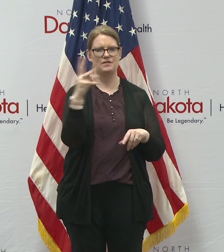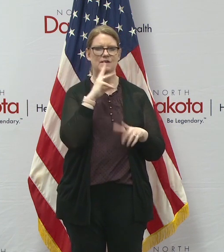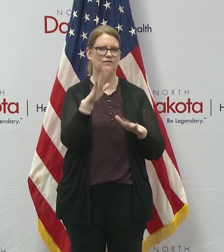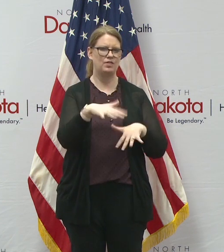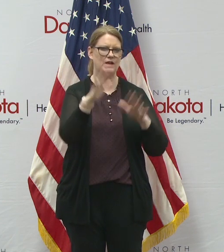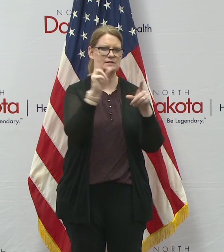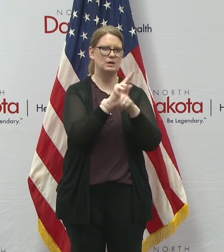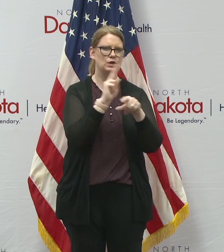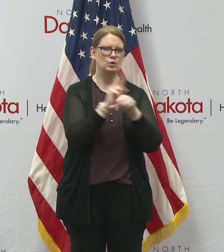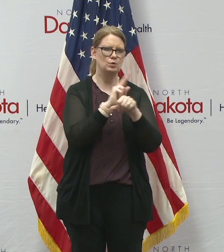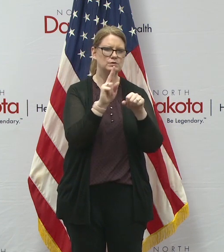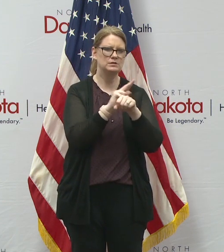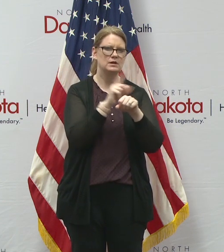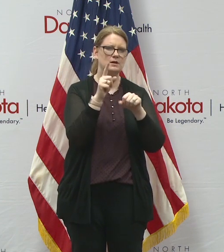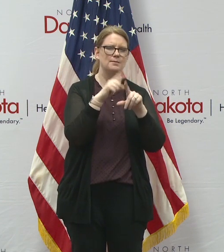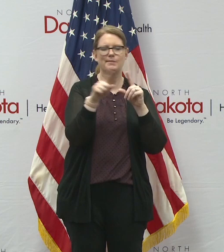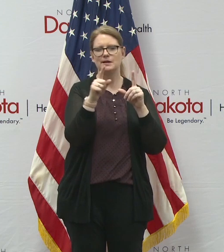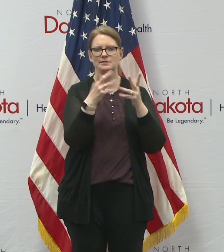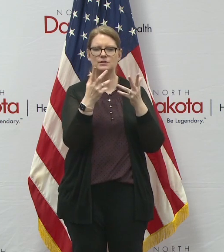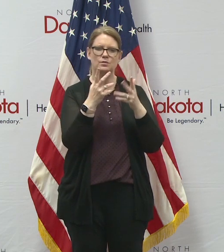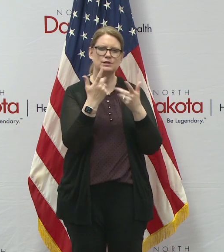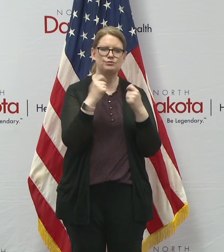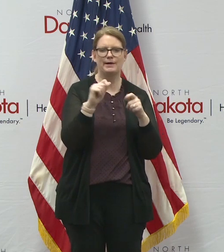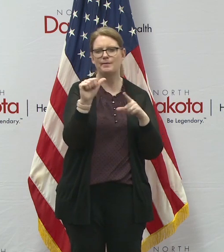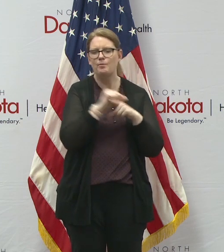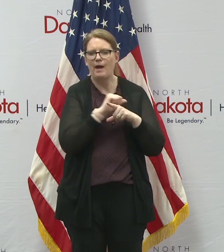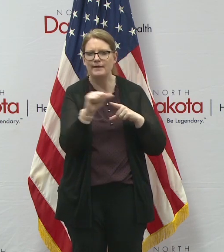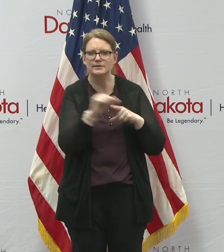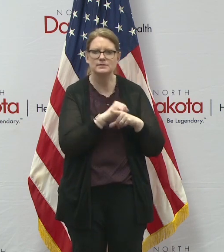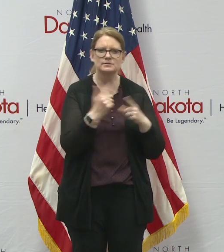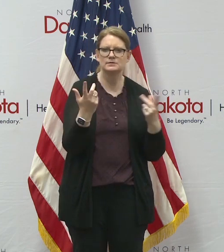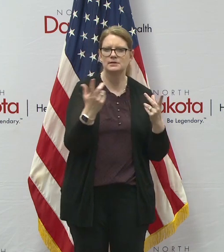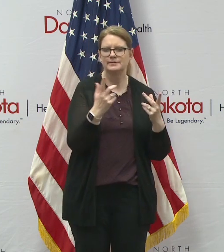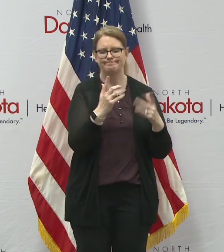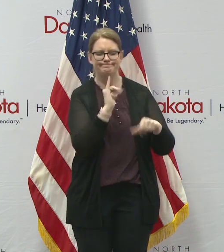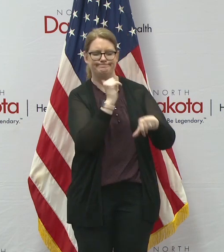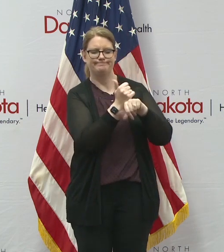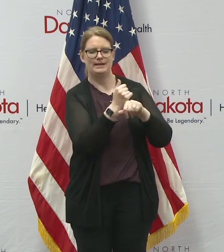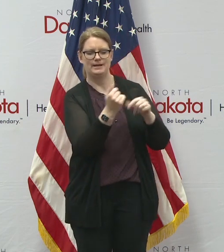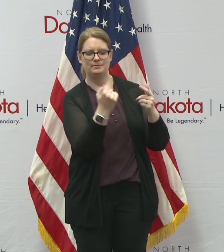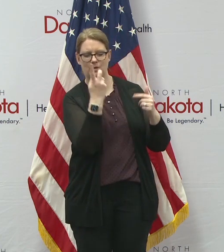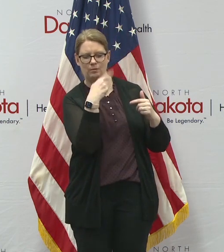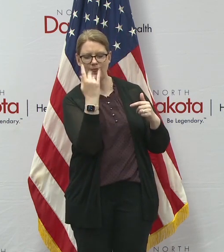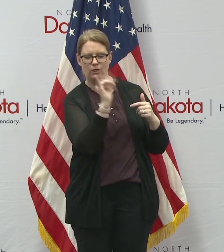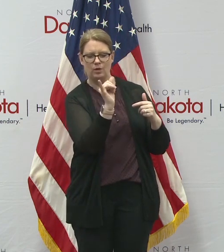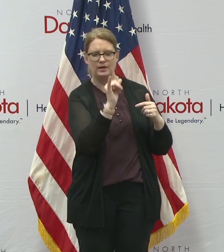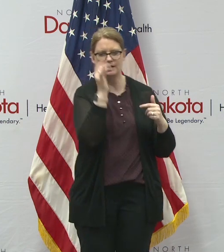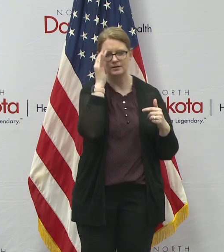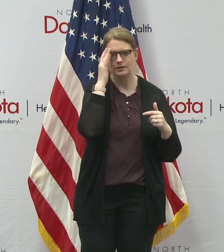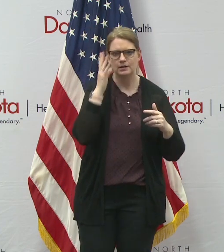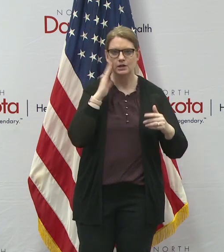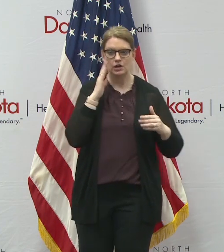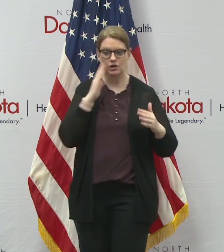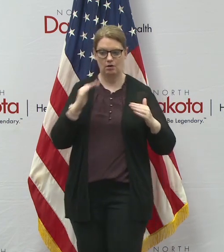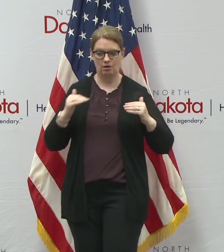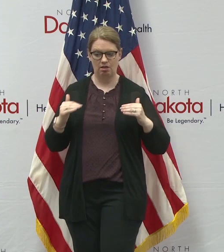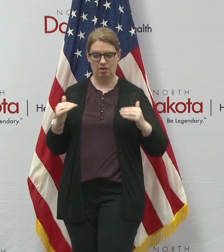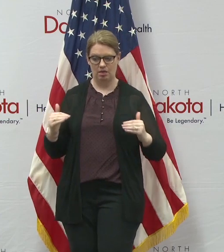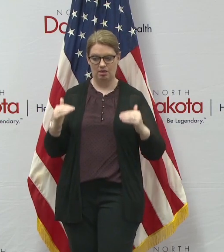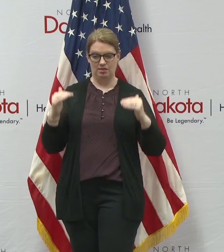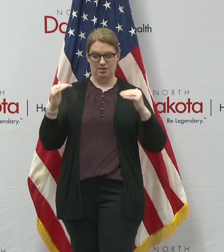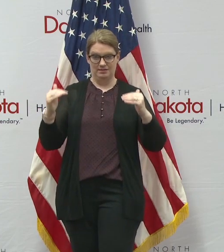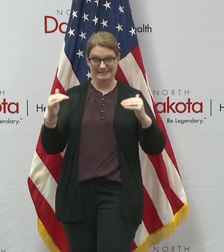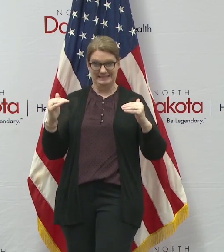we're taking a look at again at our universities, and again whether on that surge, and then when you get to that level, if you got